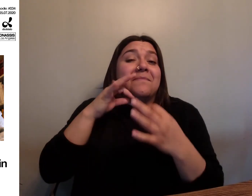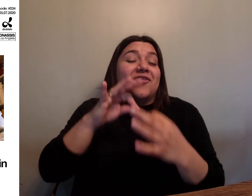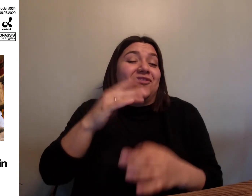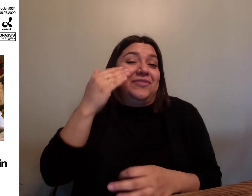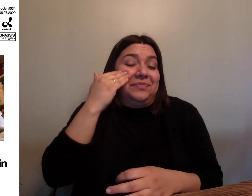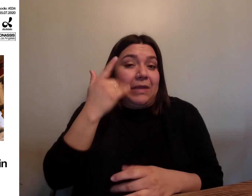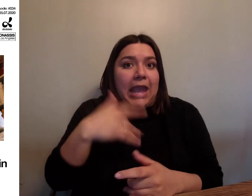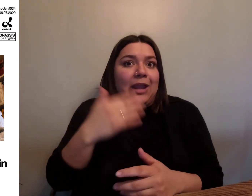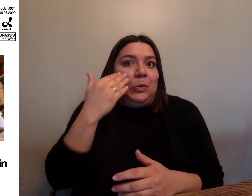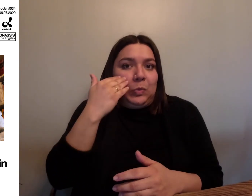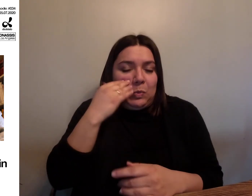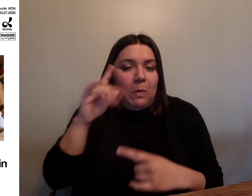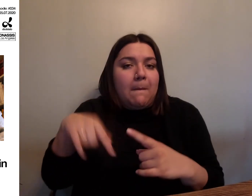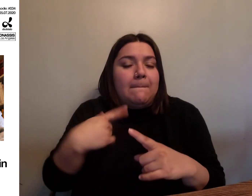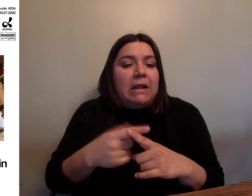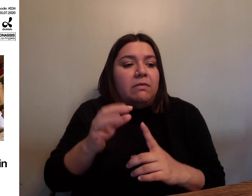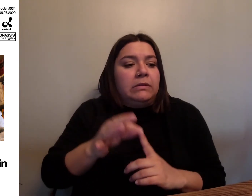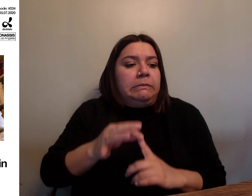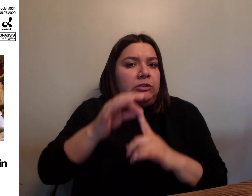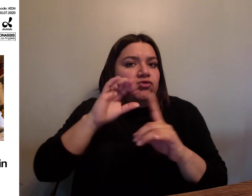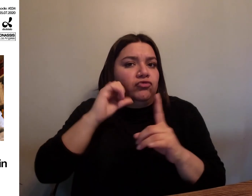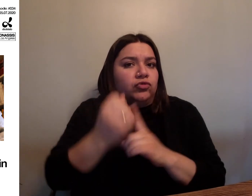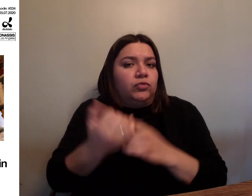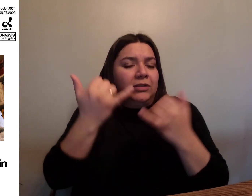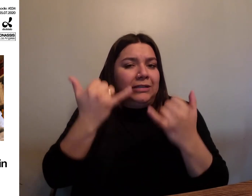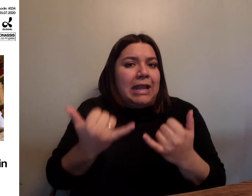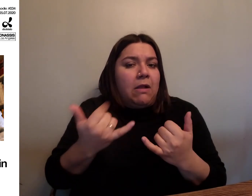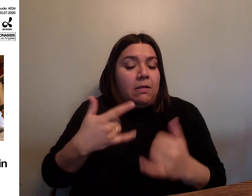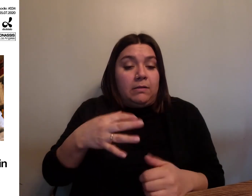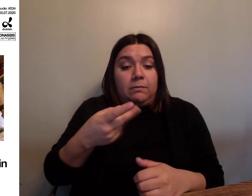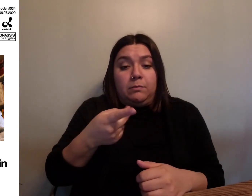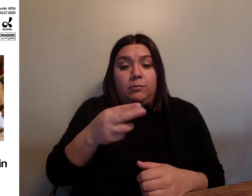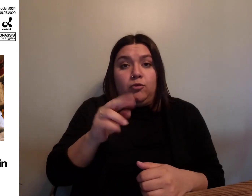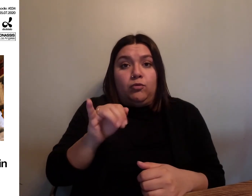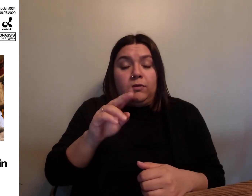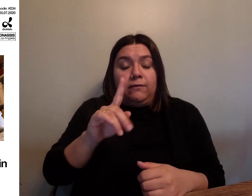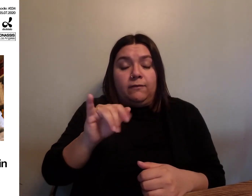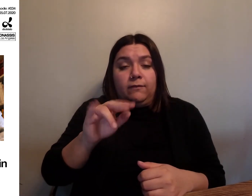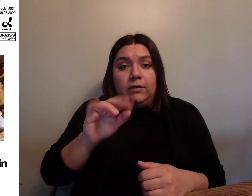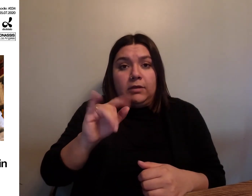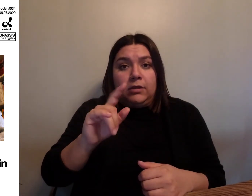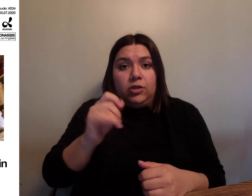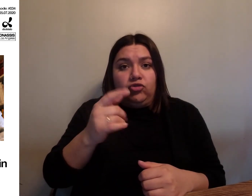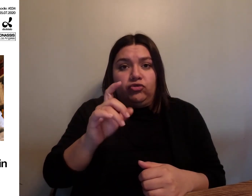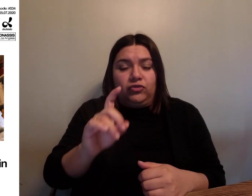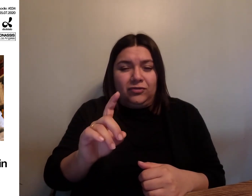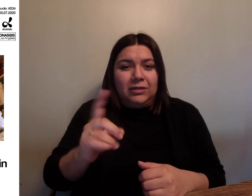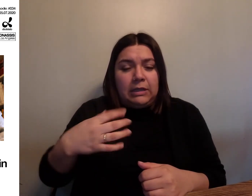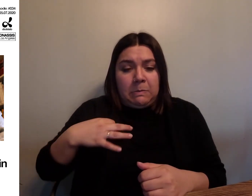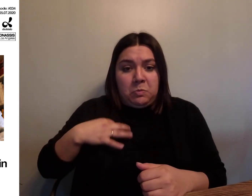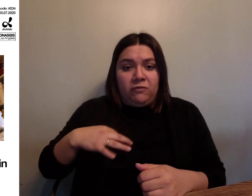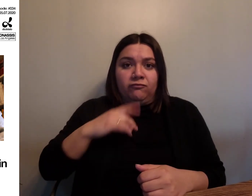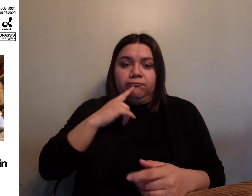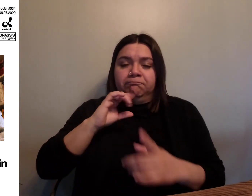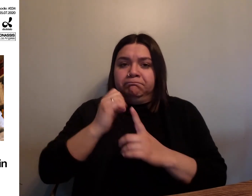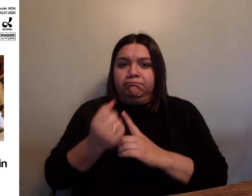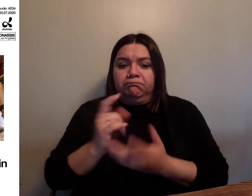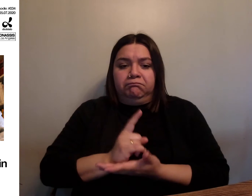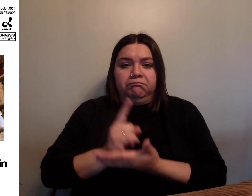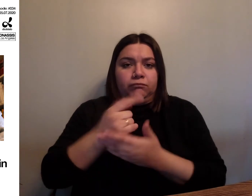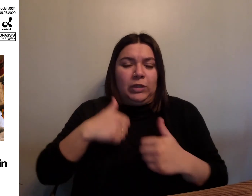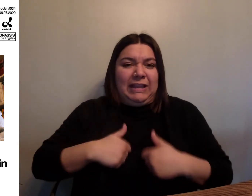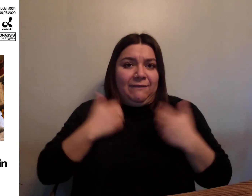aware of the special circumstances and privileged circumstances under which we live in a